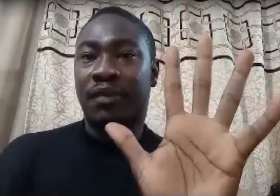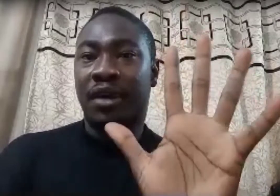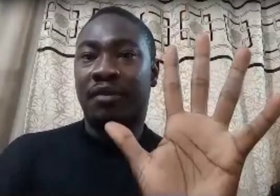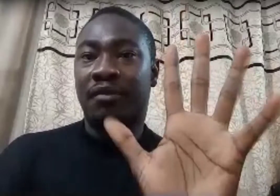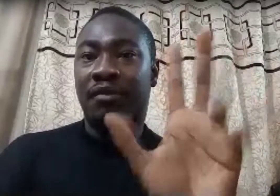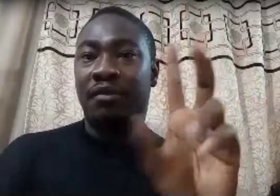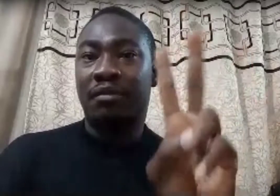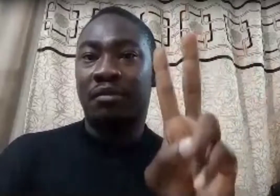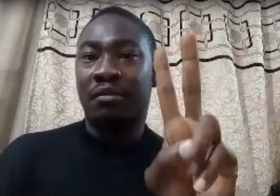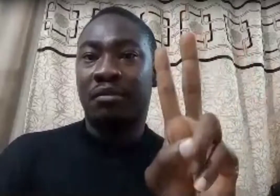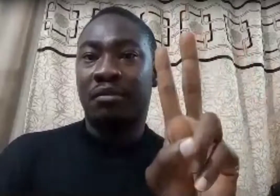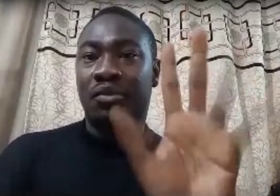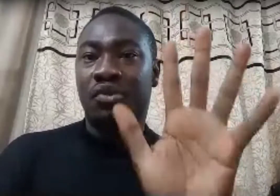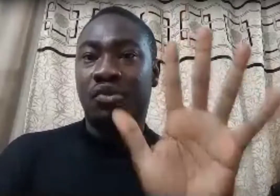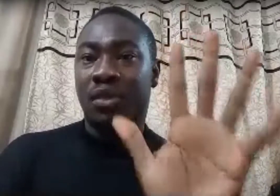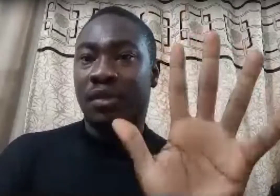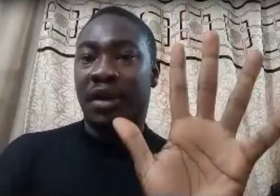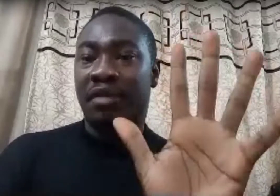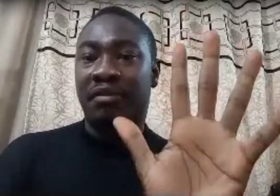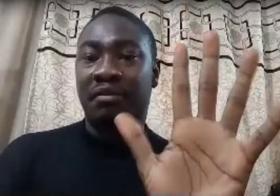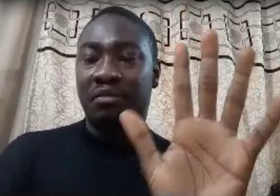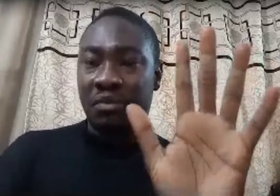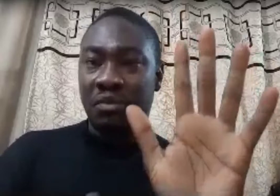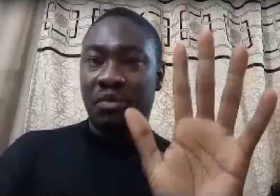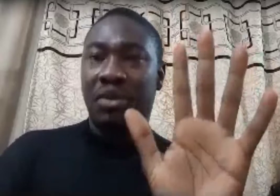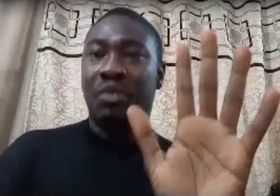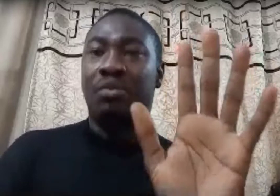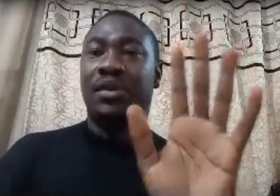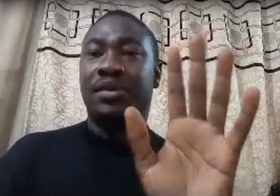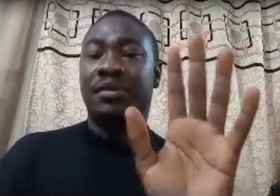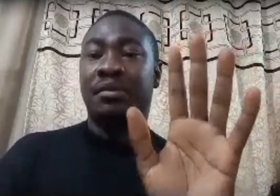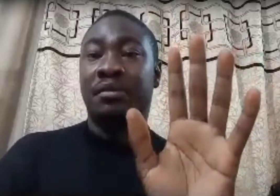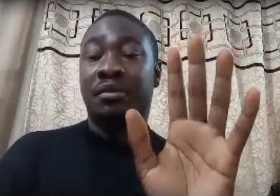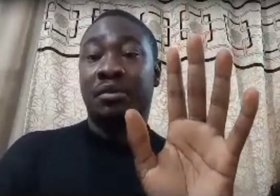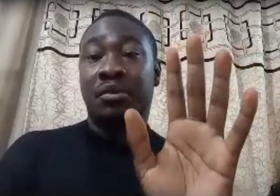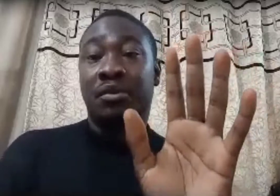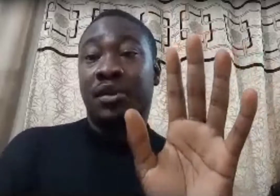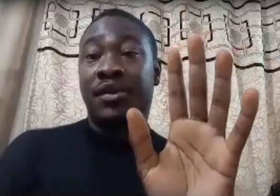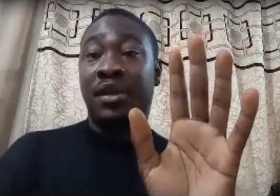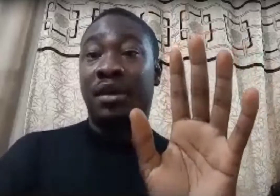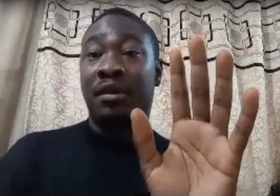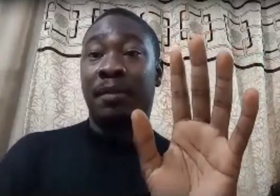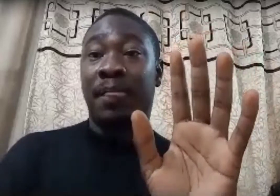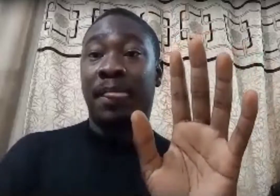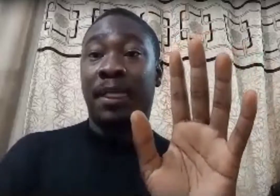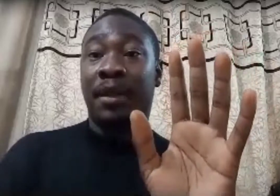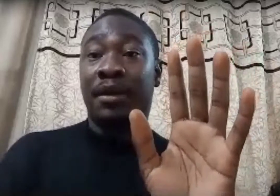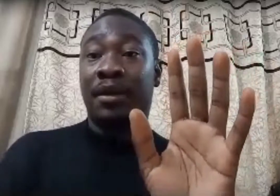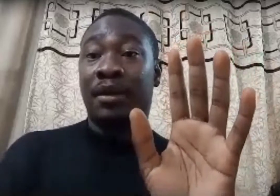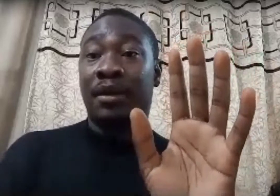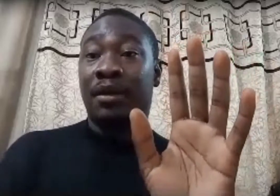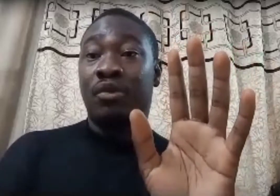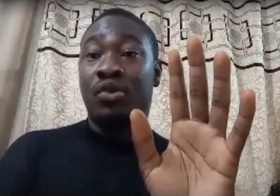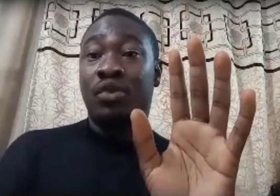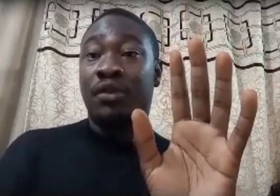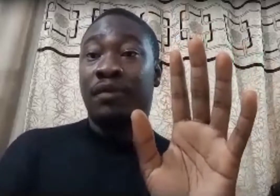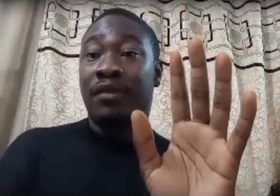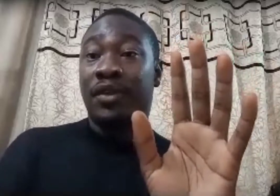25. You can do that. You can say you're 25 years of age and just sign it this way.